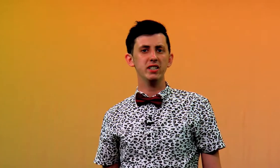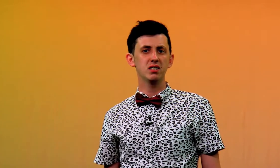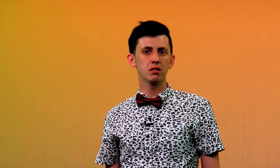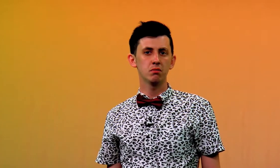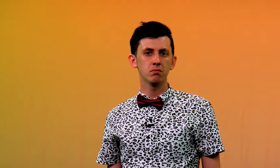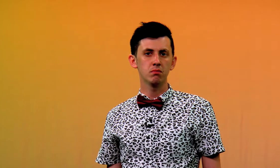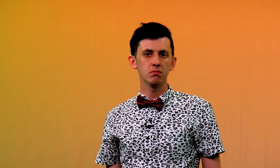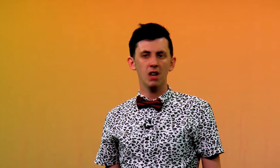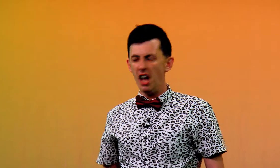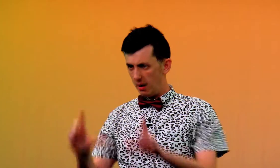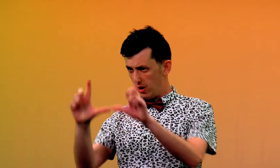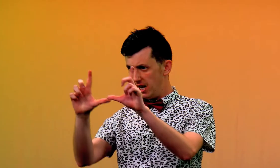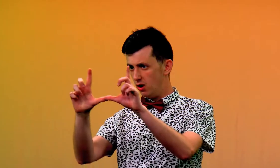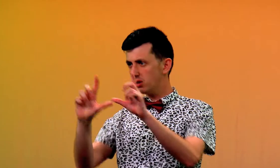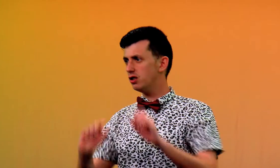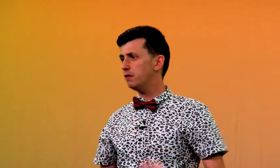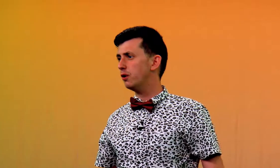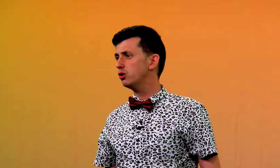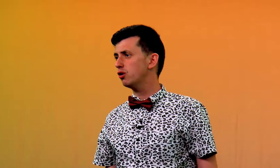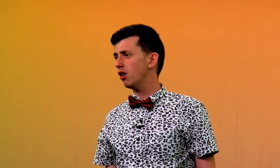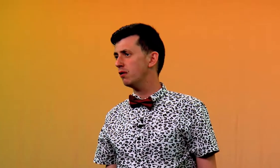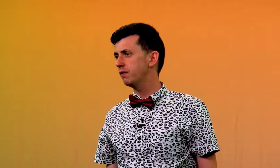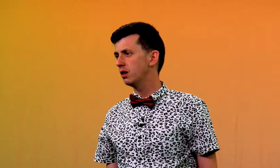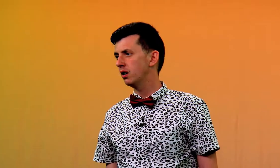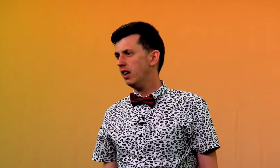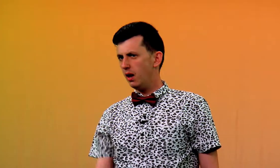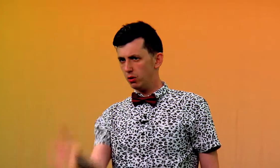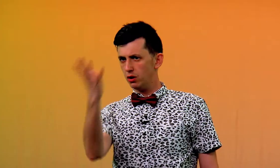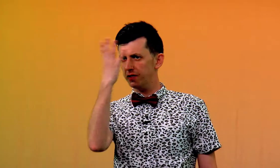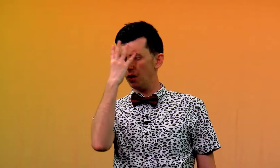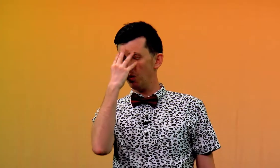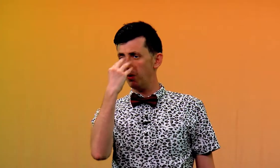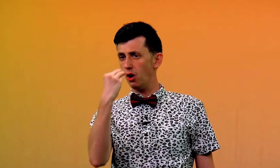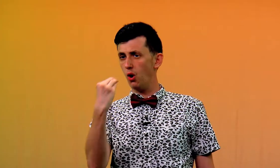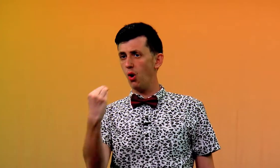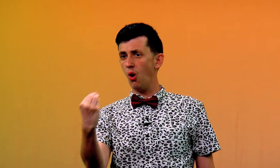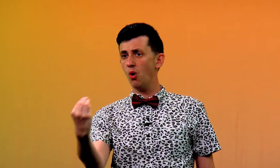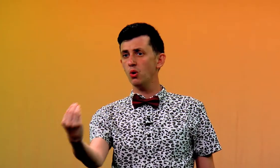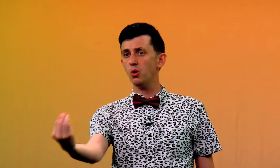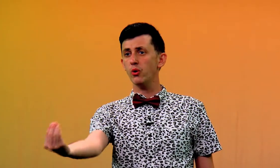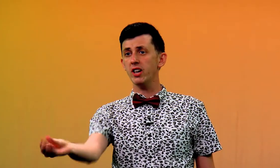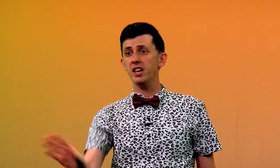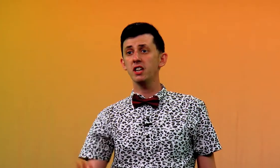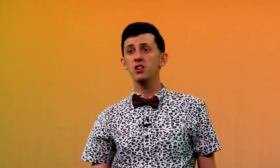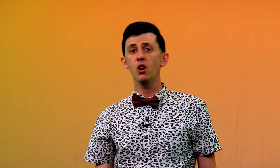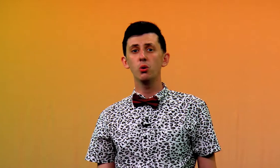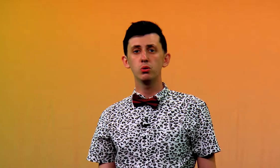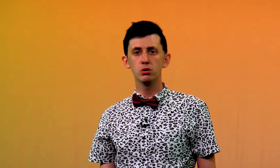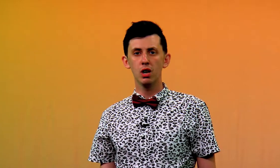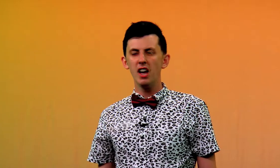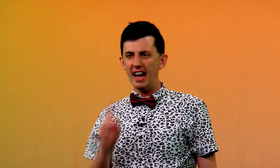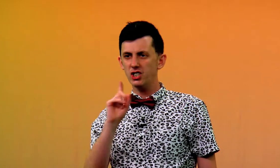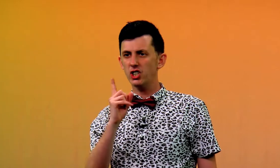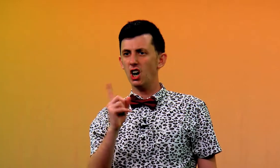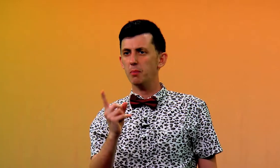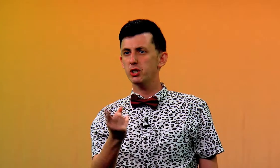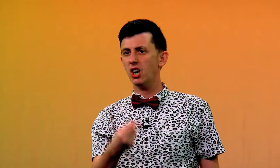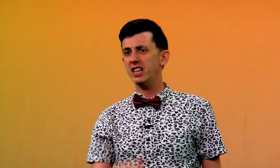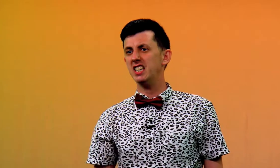request. And when he looked at the photograph, it was of someone with a long green nose and sharp, shiny